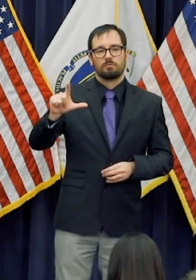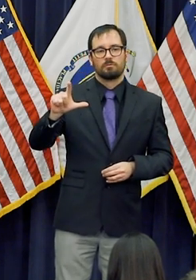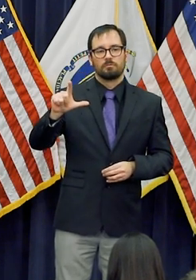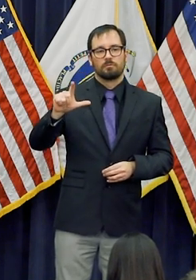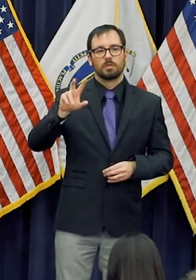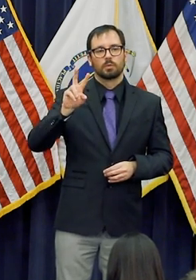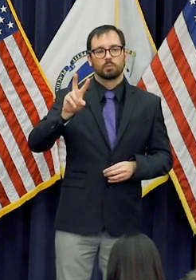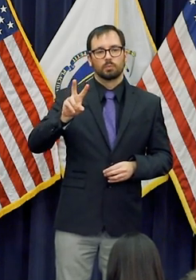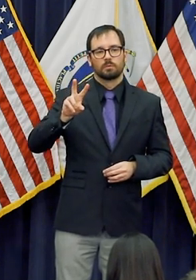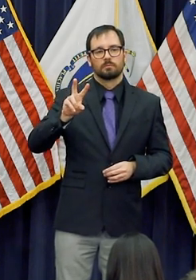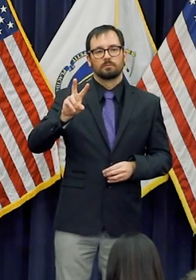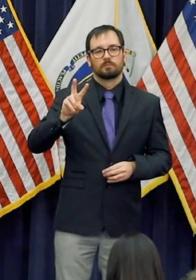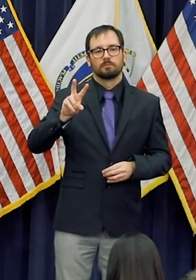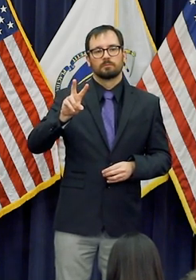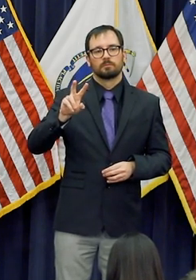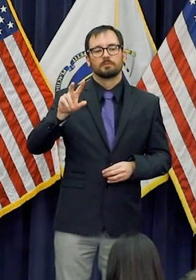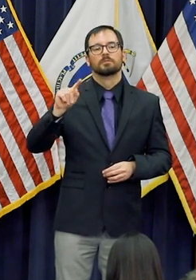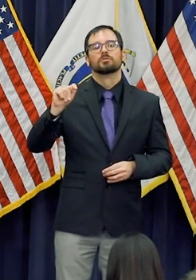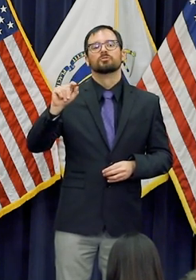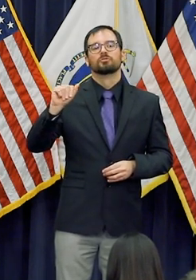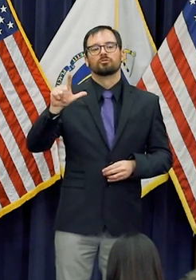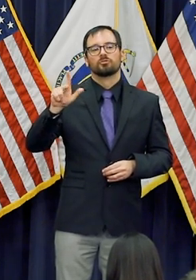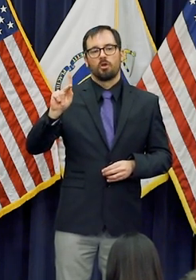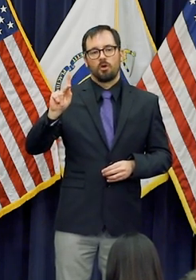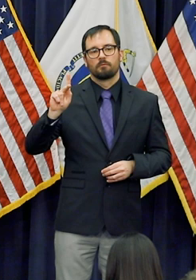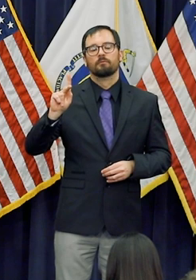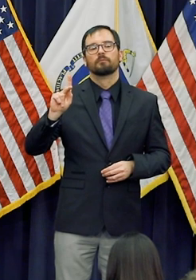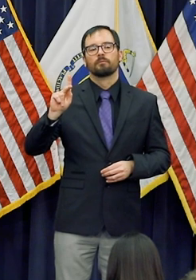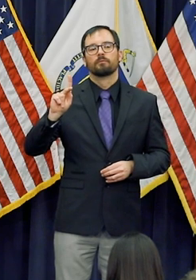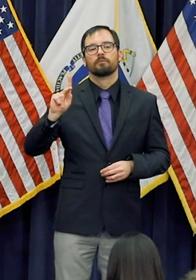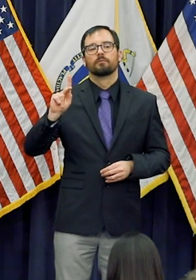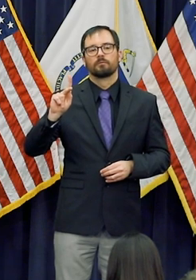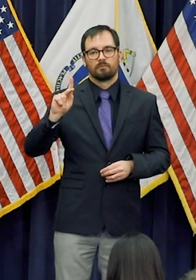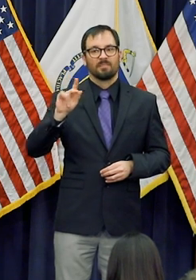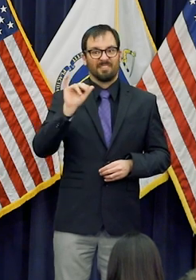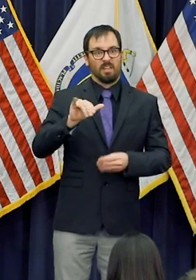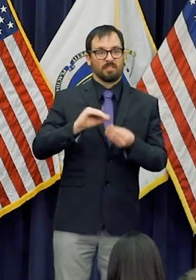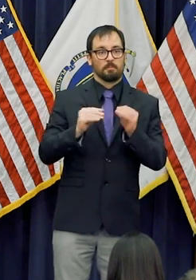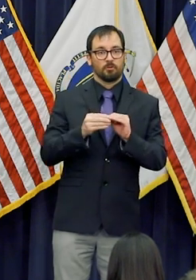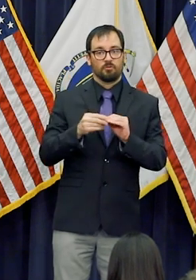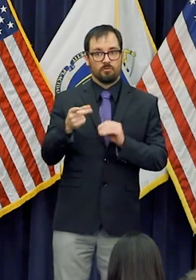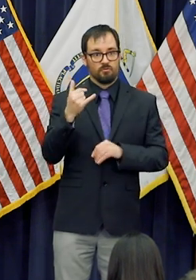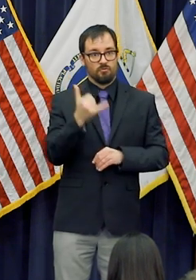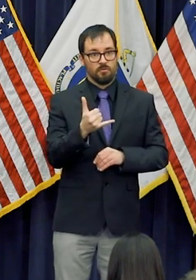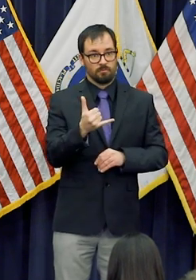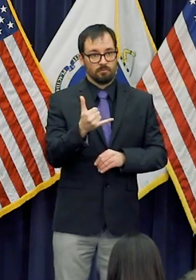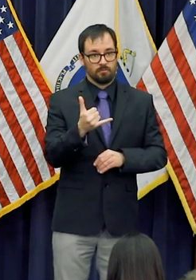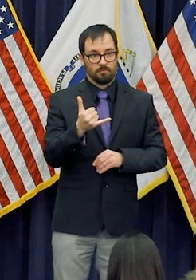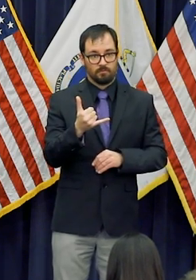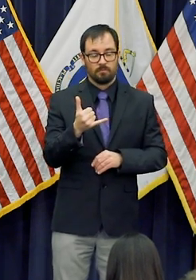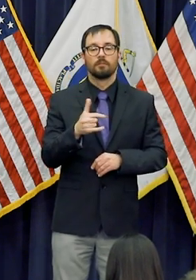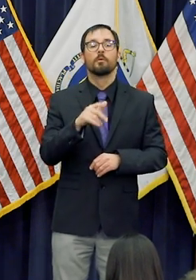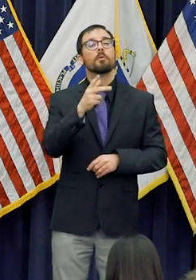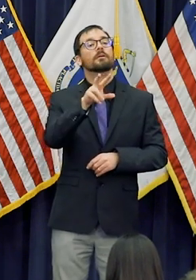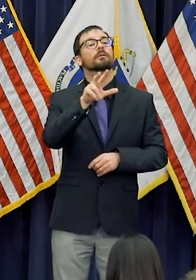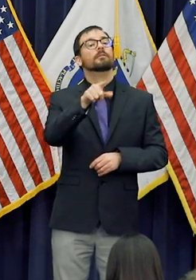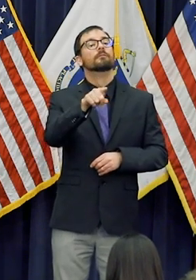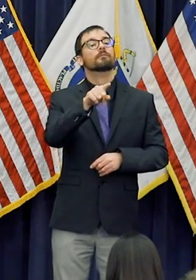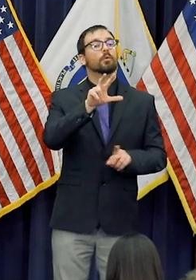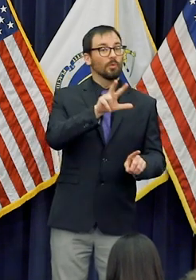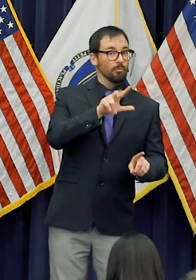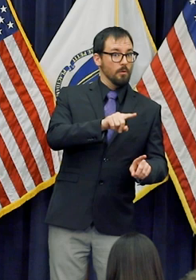available through 211. When you dial 211, hit 4 for English and then